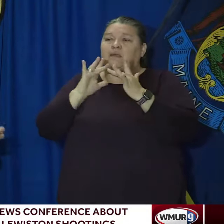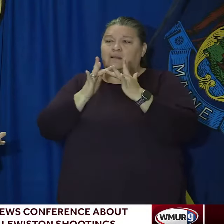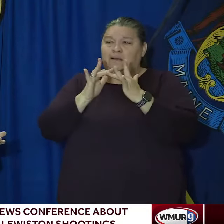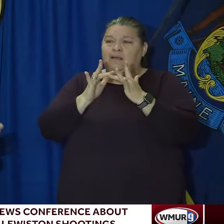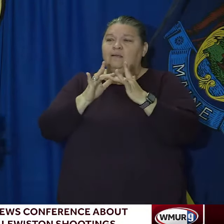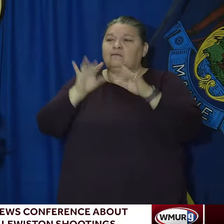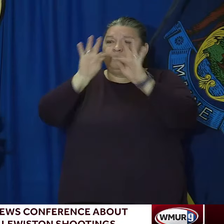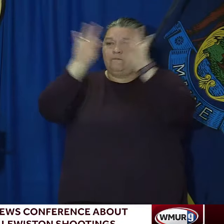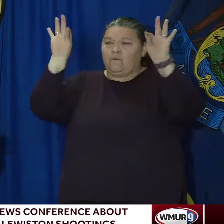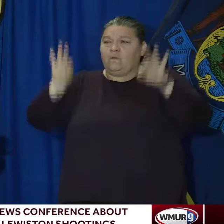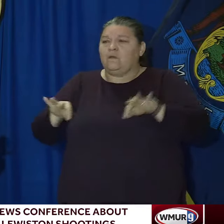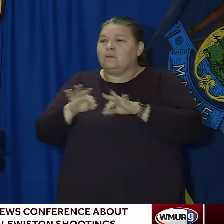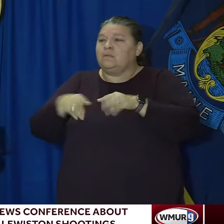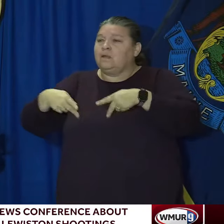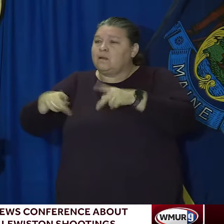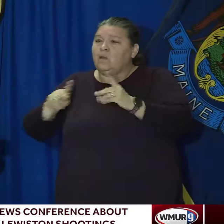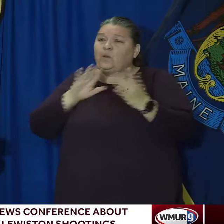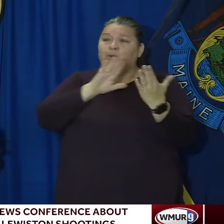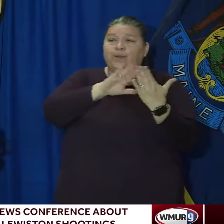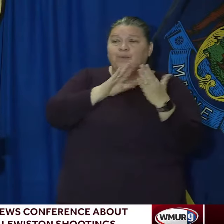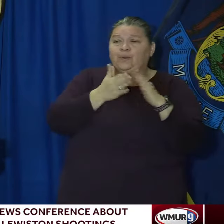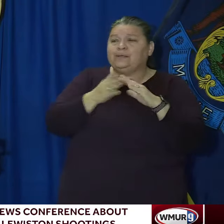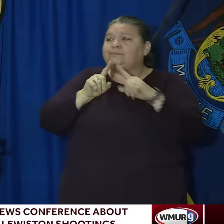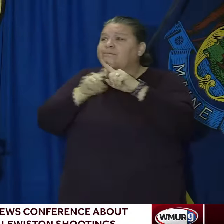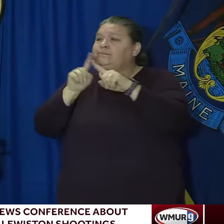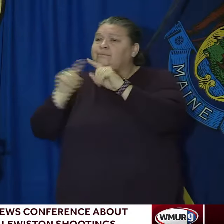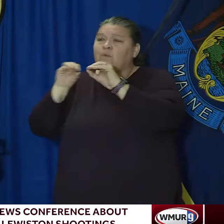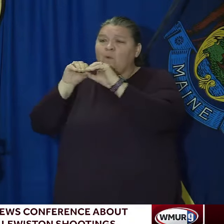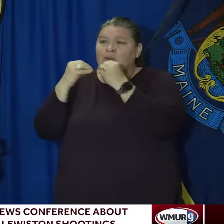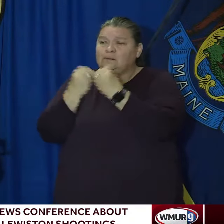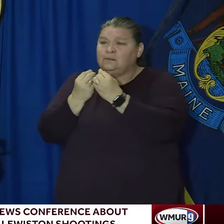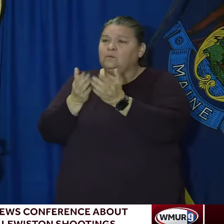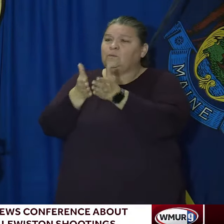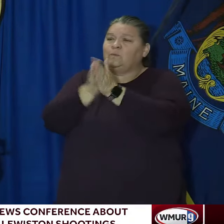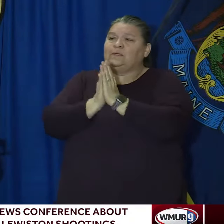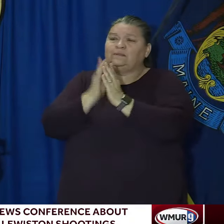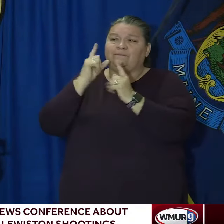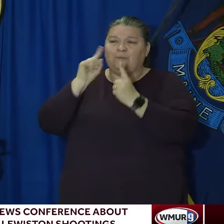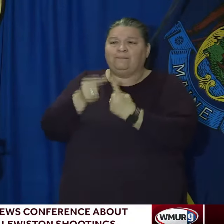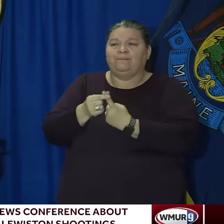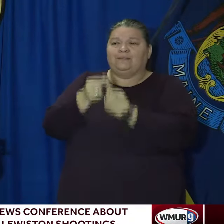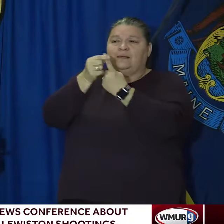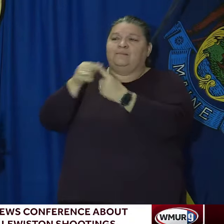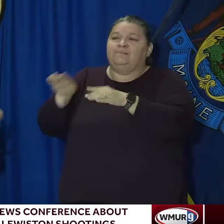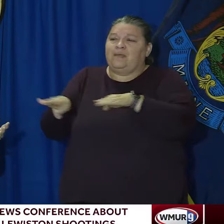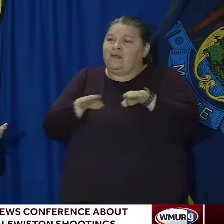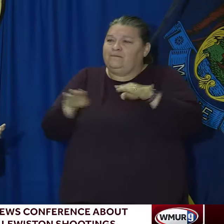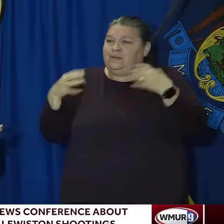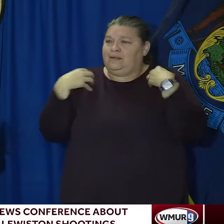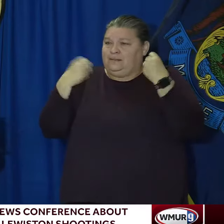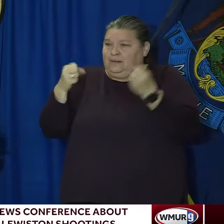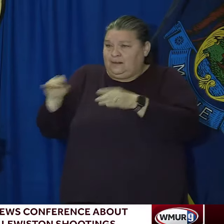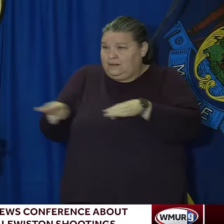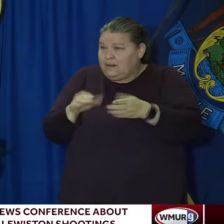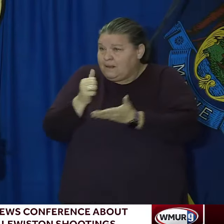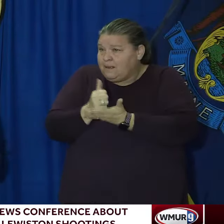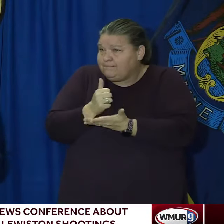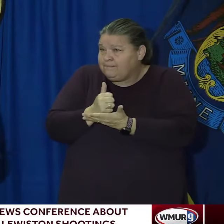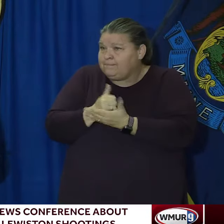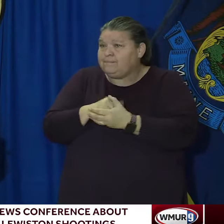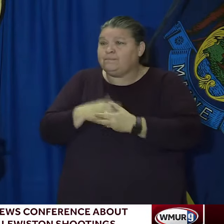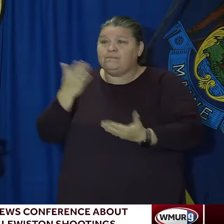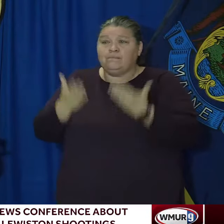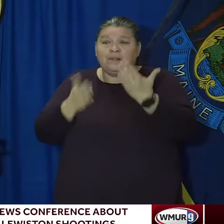or organizations to request special behavioral health help, like on-site mental health